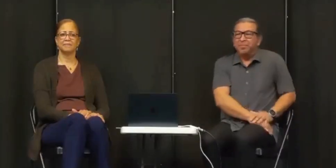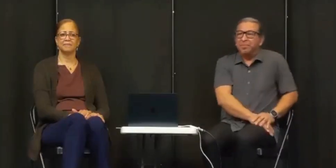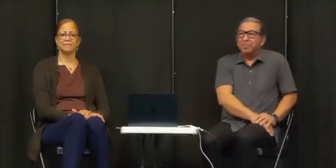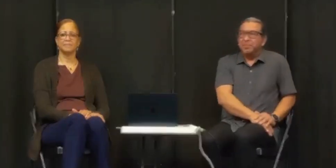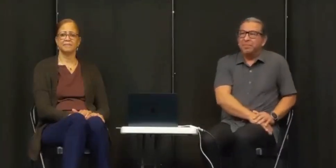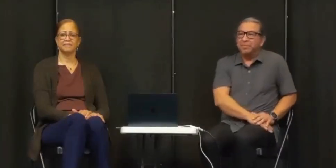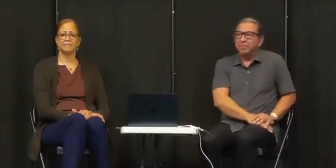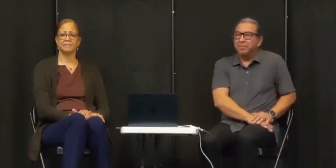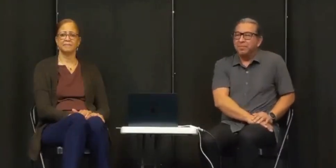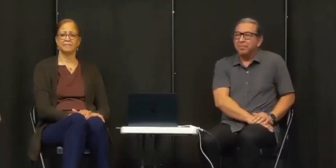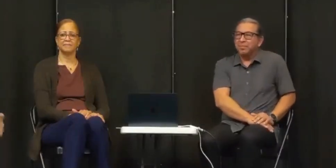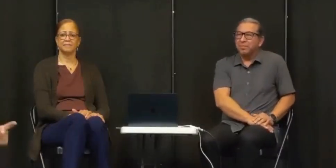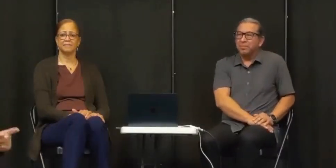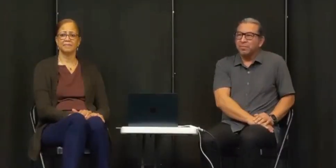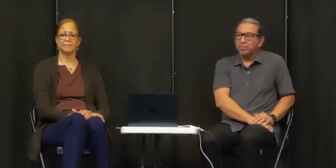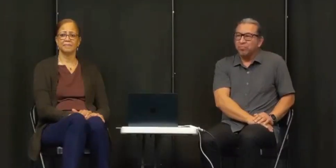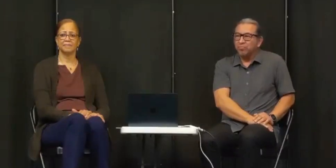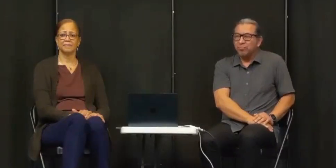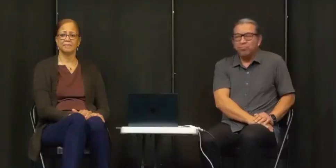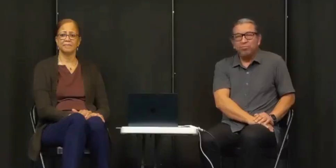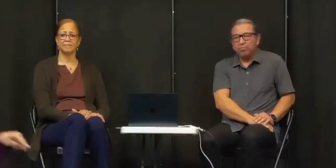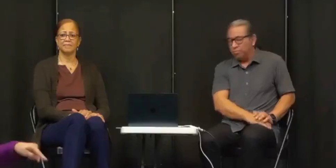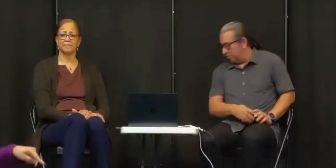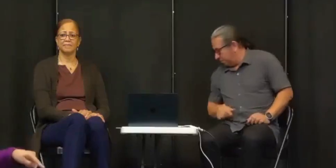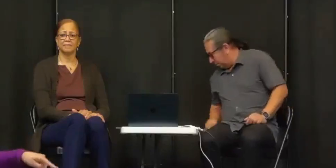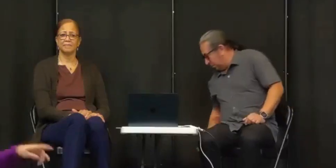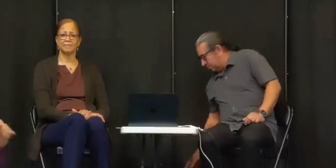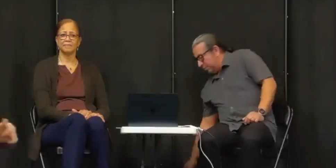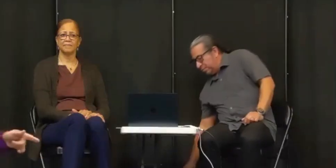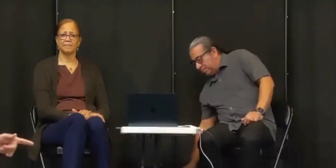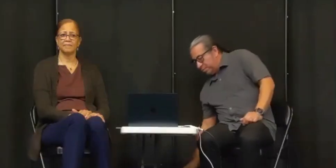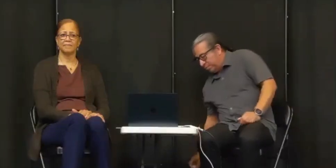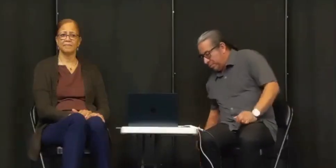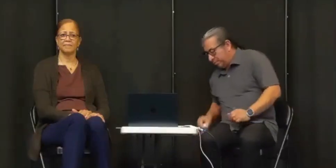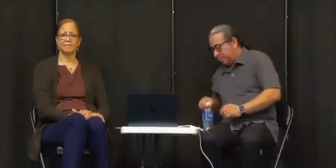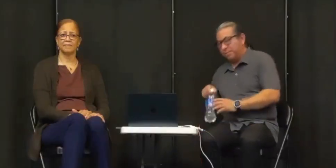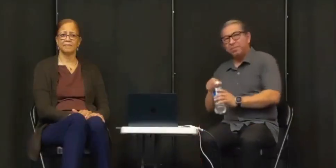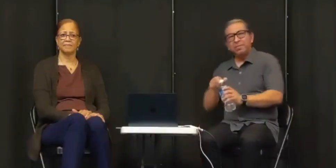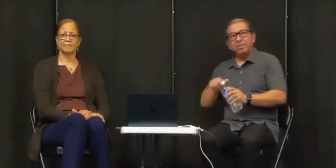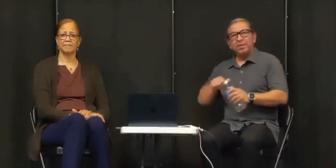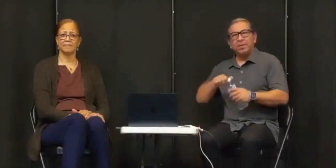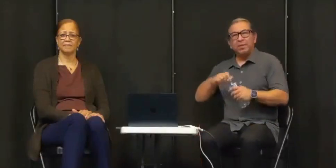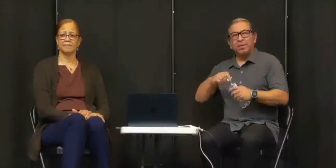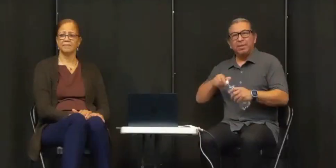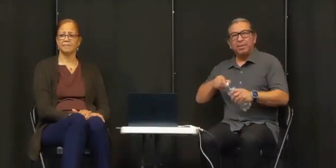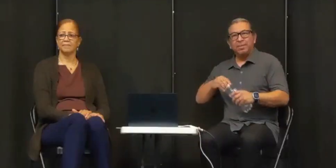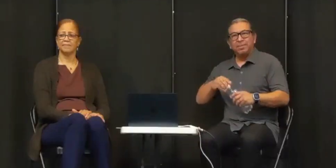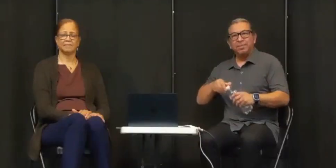going on. You want to ask, or who